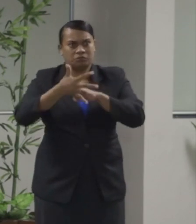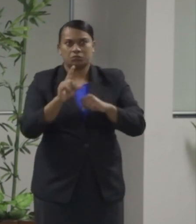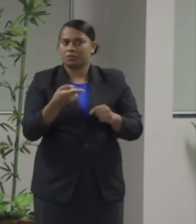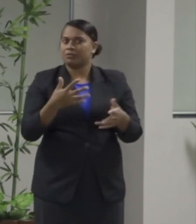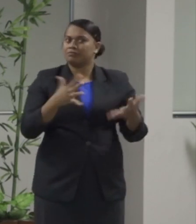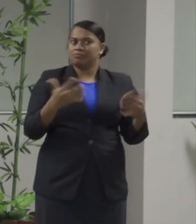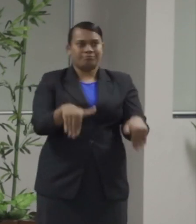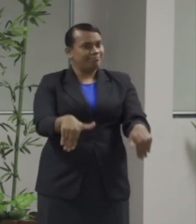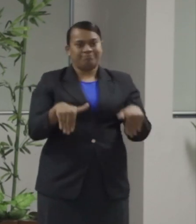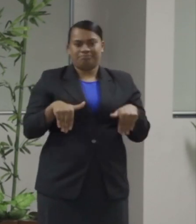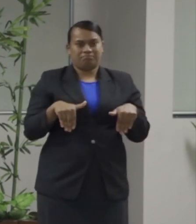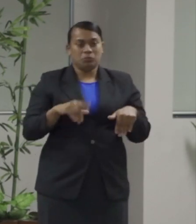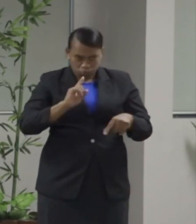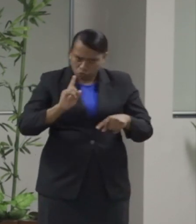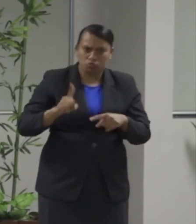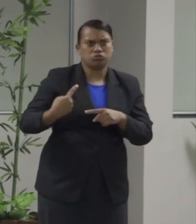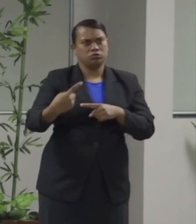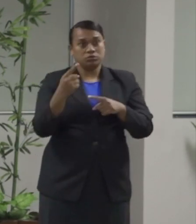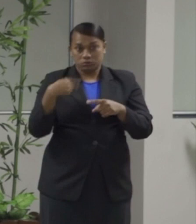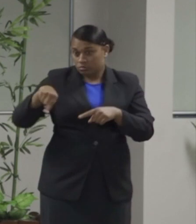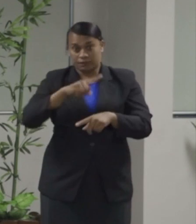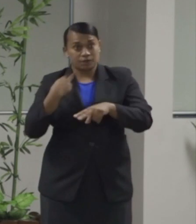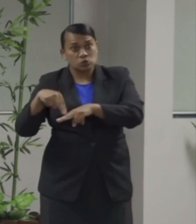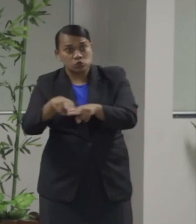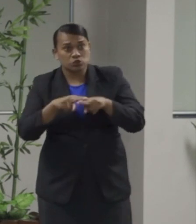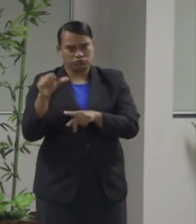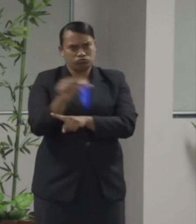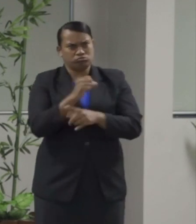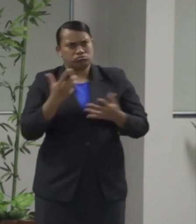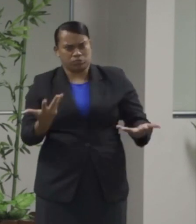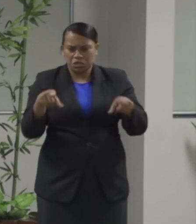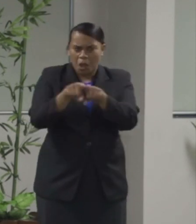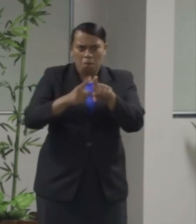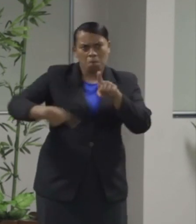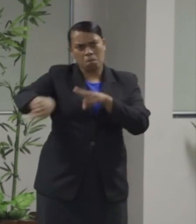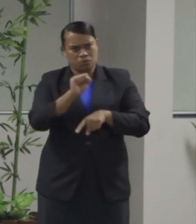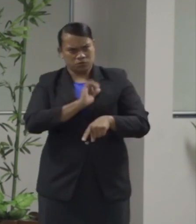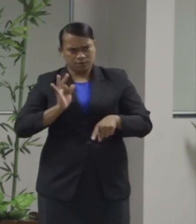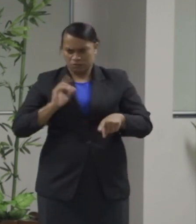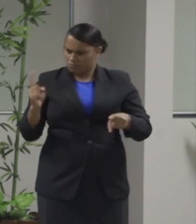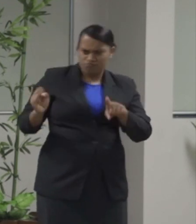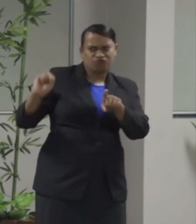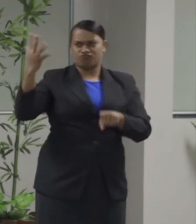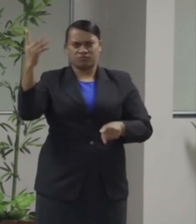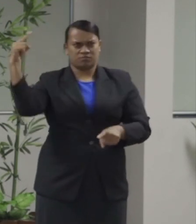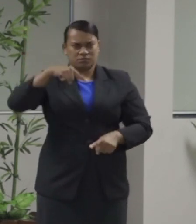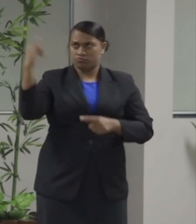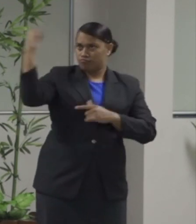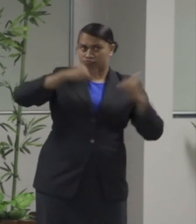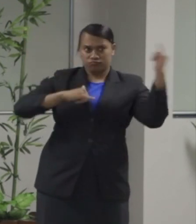fact, every person in Fiji should act as if anyone, anywhere, could be a carrier of the